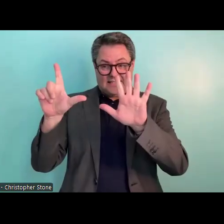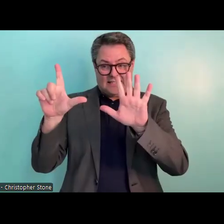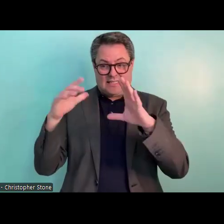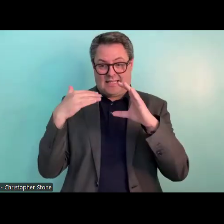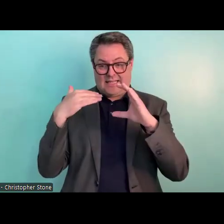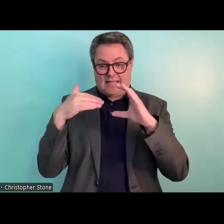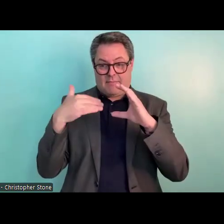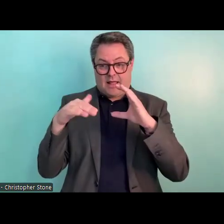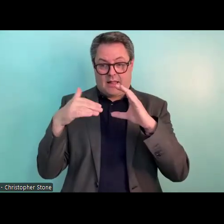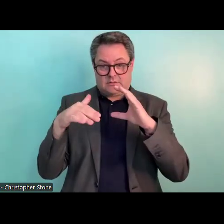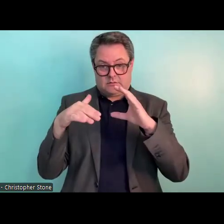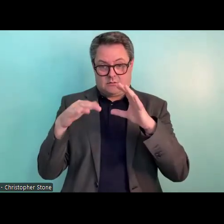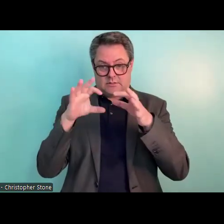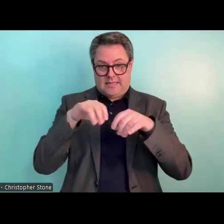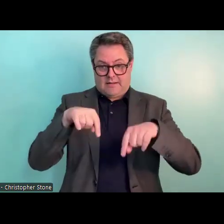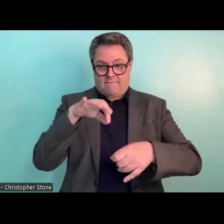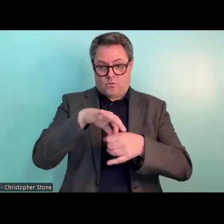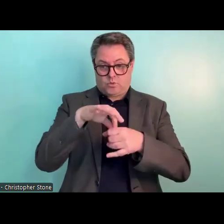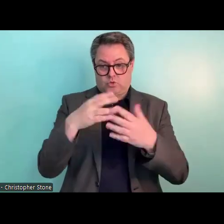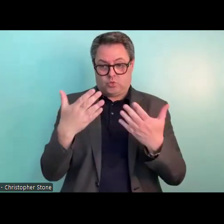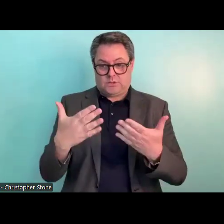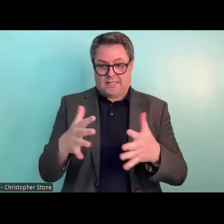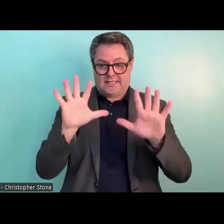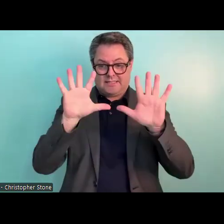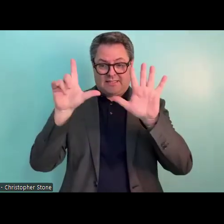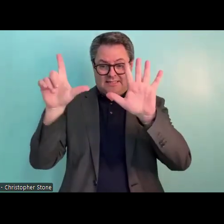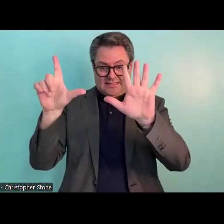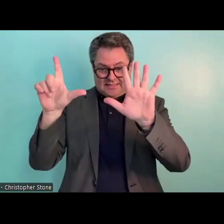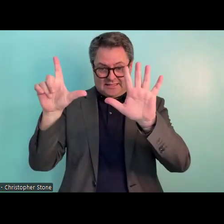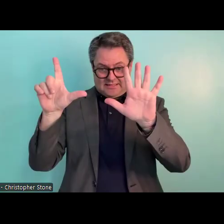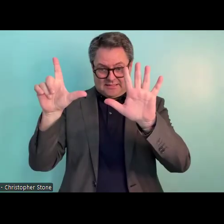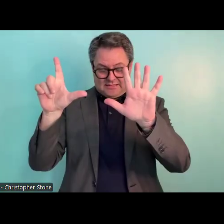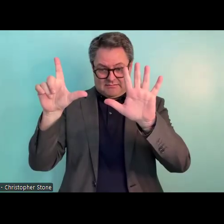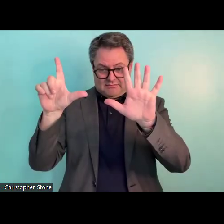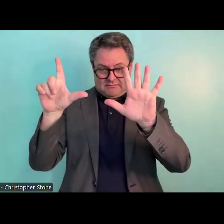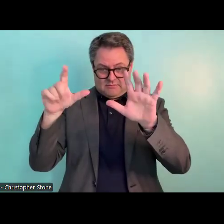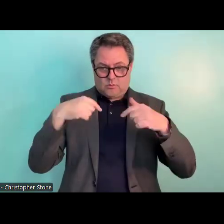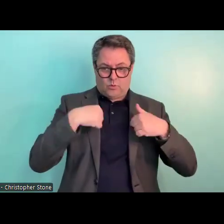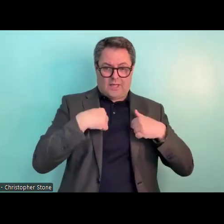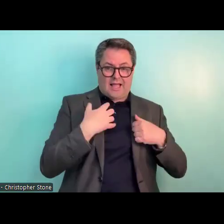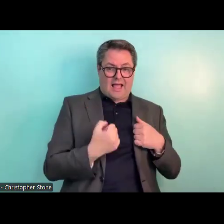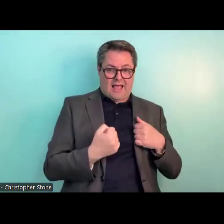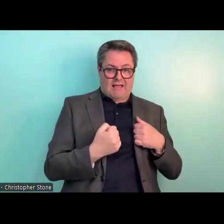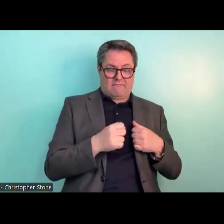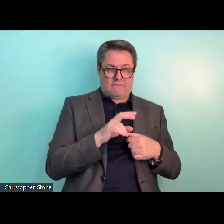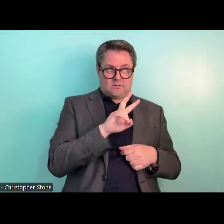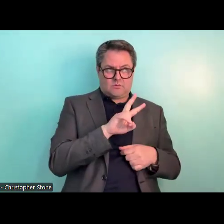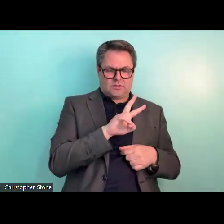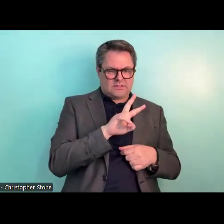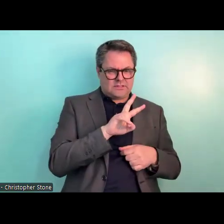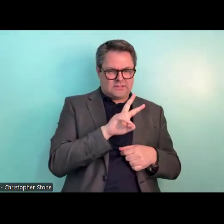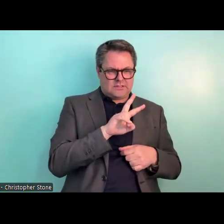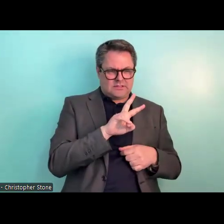So the technical team have 17 emails to vote today.